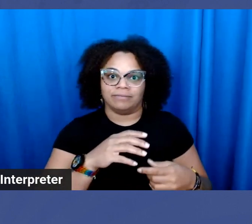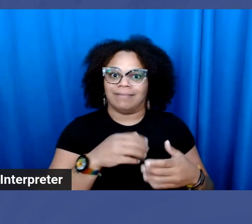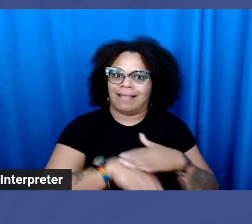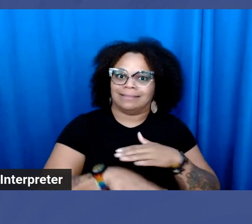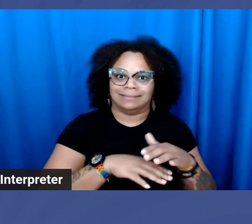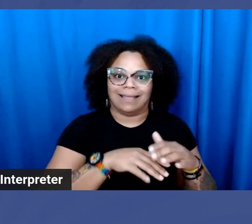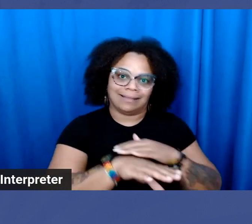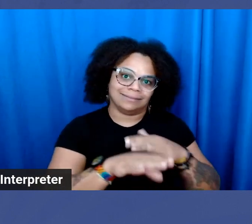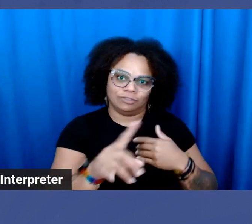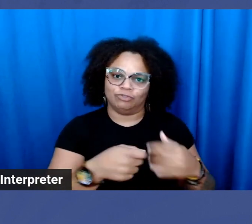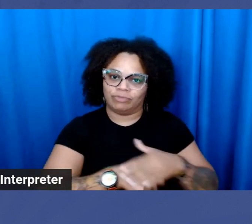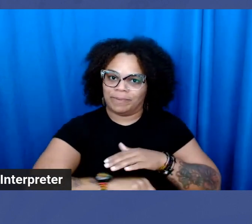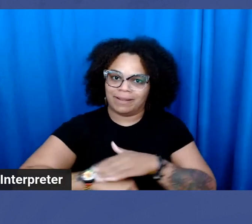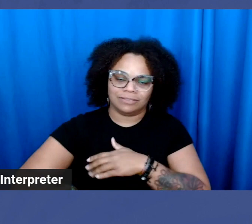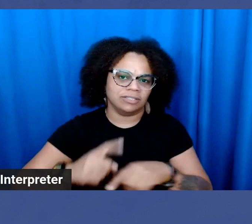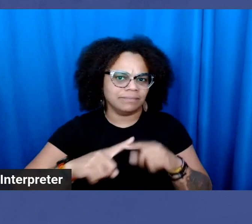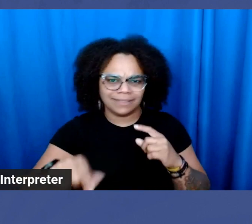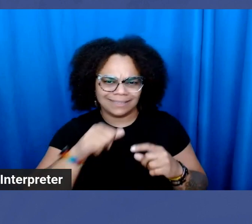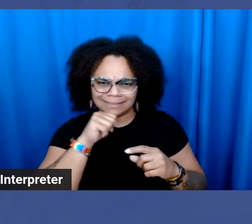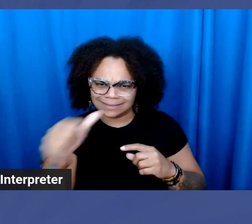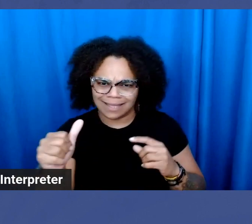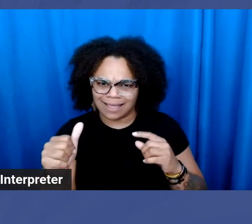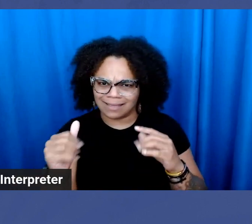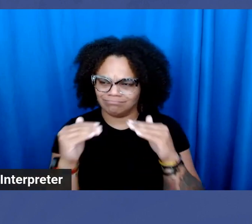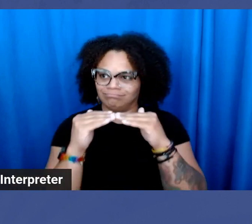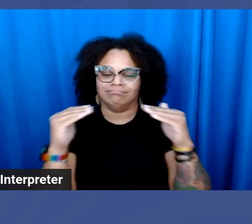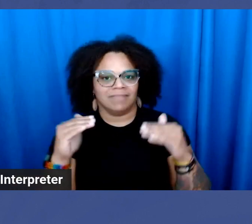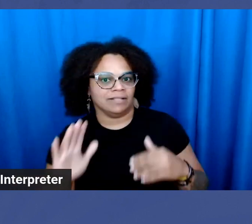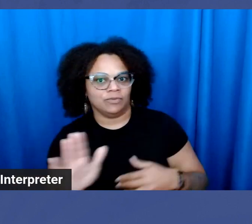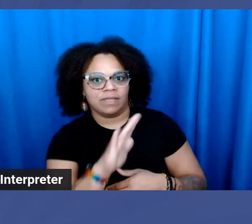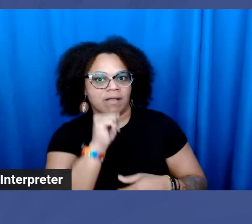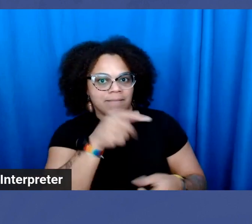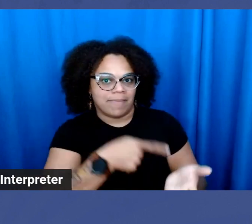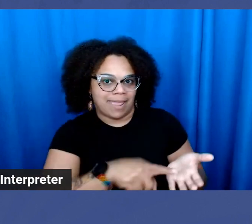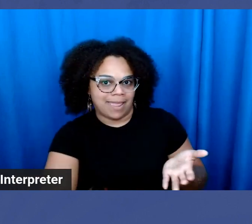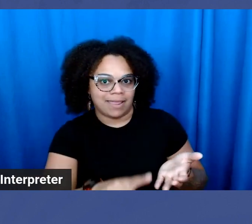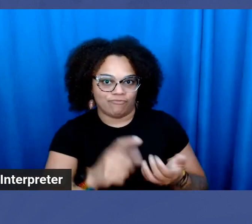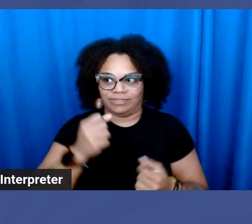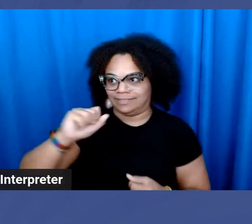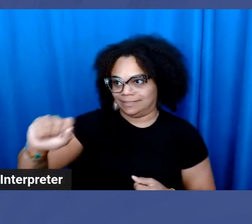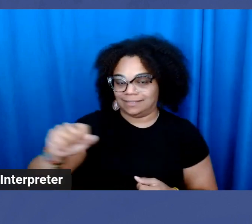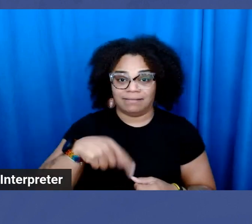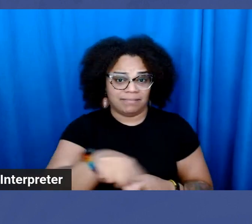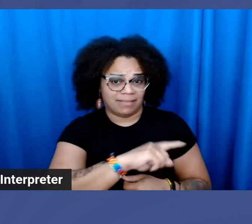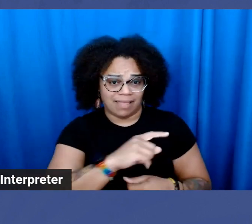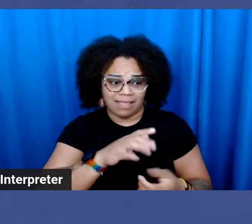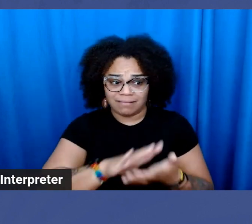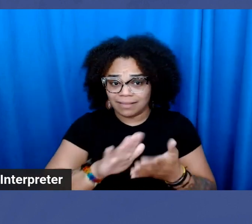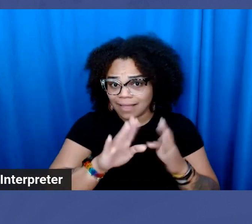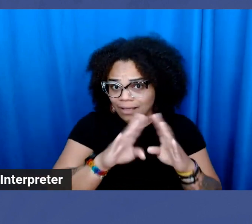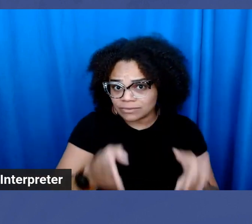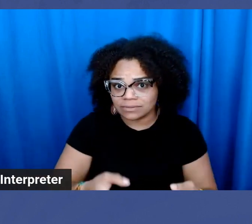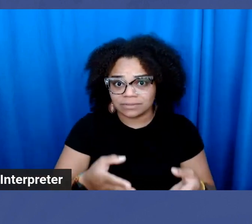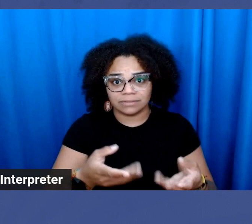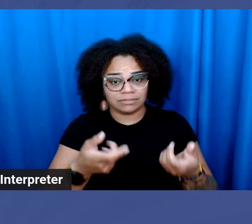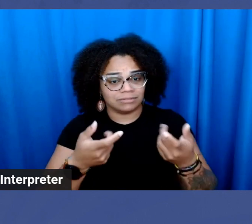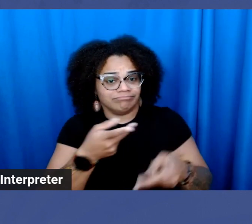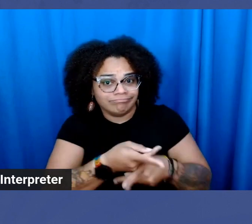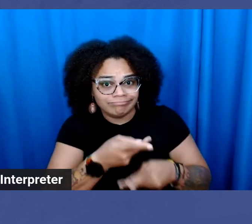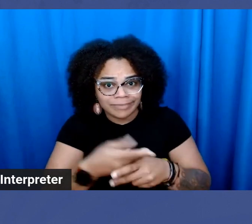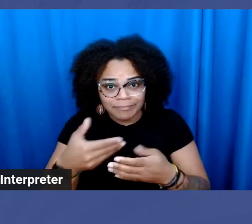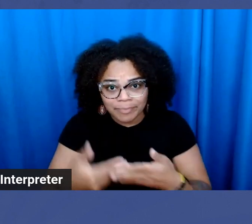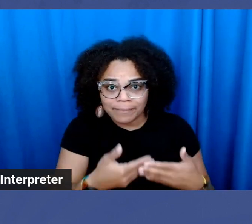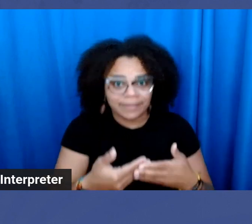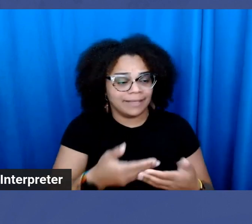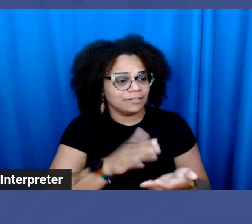replace its unpaid existence. Sex workers are cleaning their houses, clothing their babies, cooking for their neighbors, and